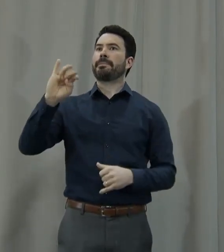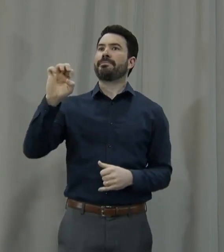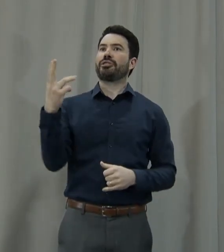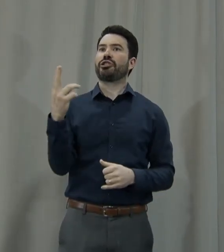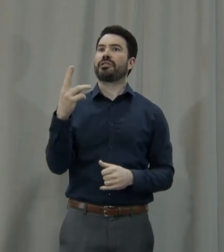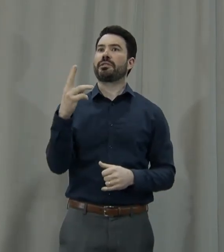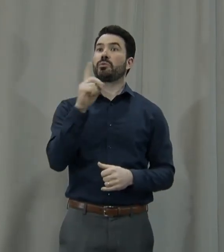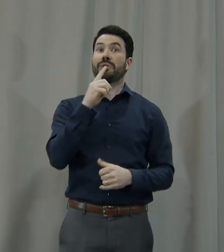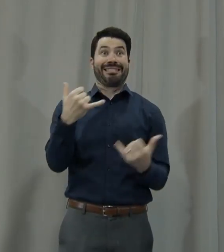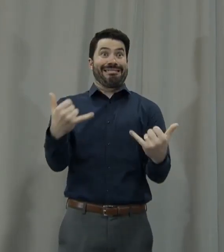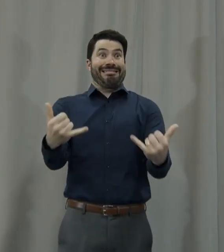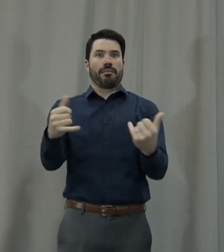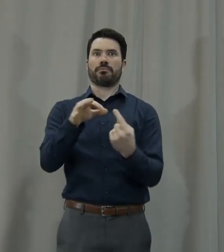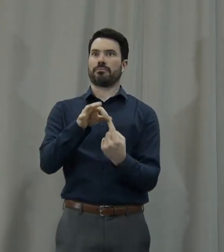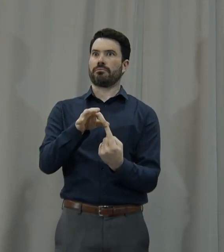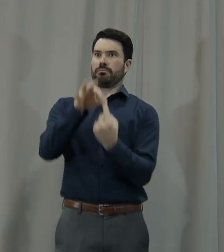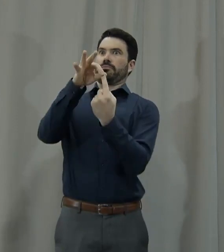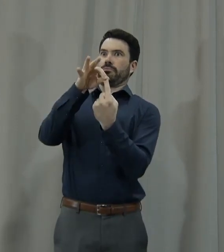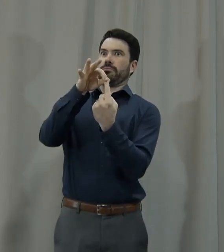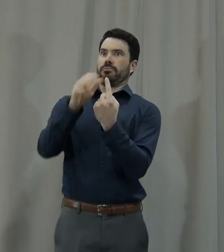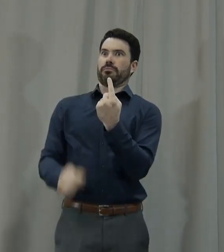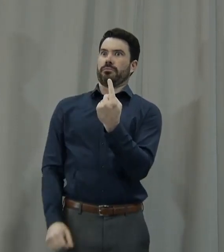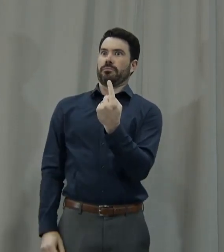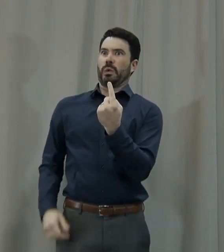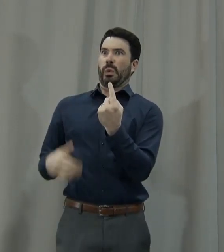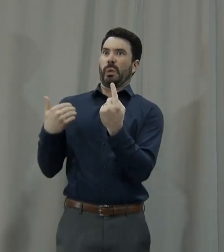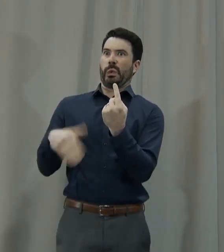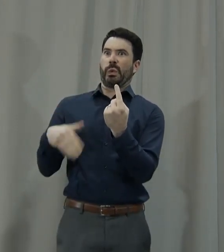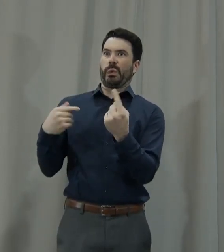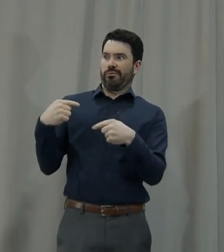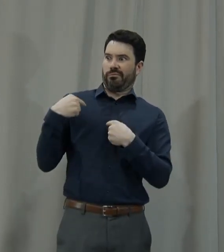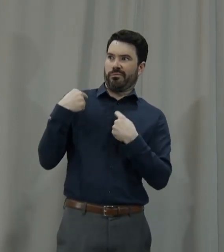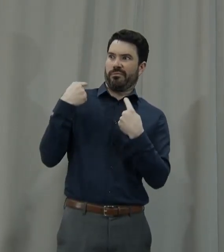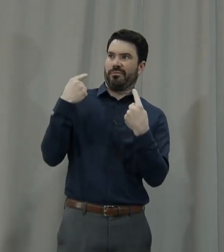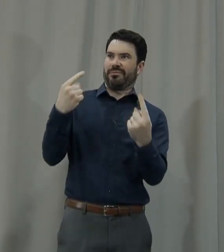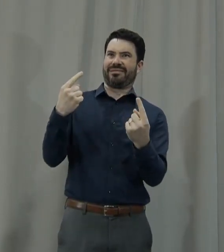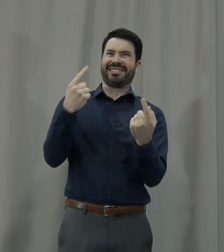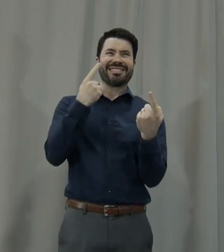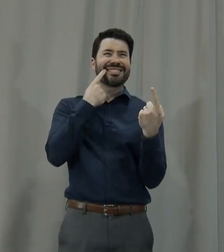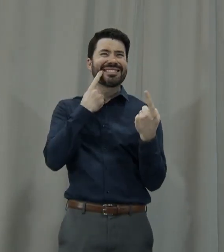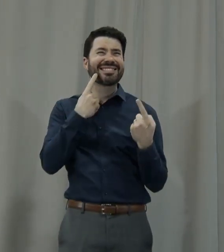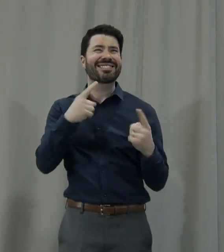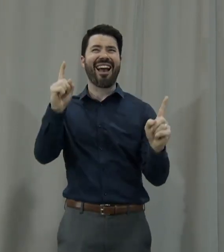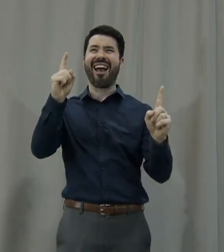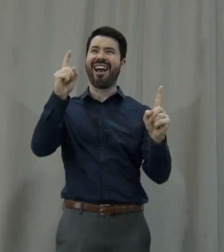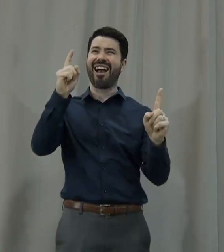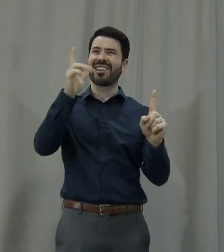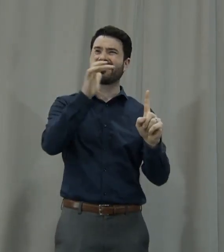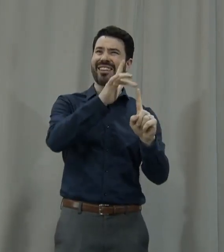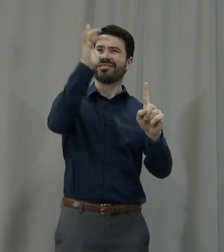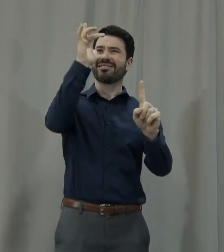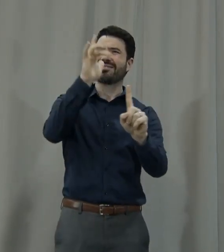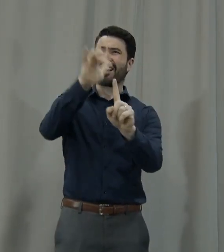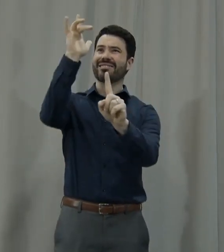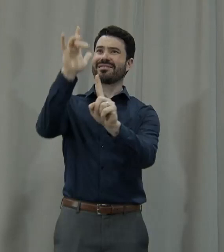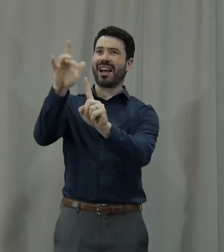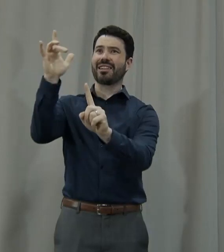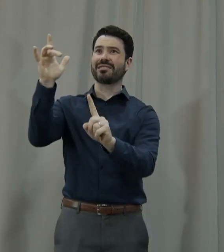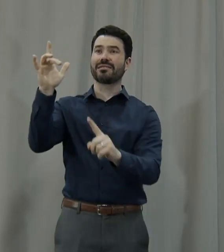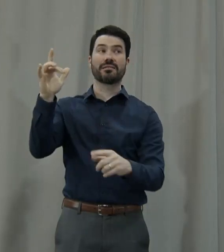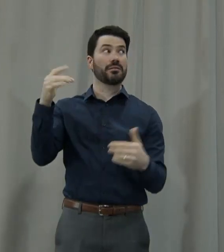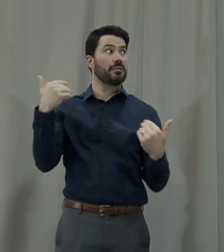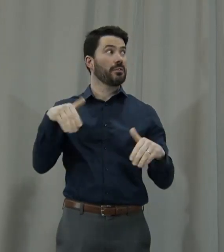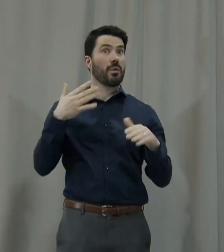times. We've accomplished a lot. It has been over 40 years since we've been in a